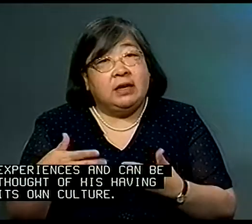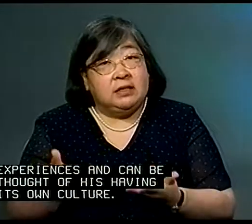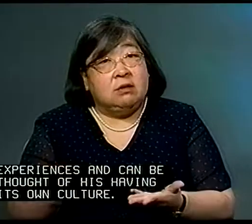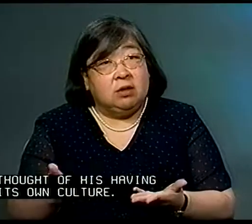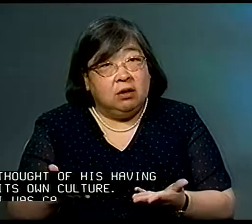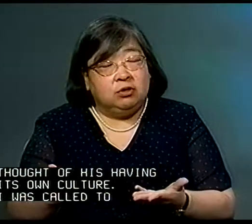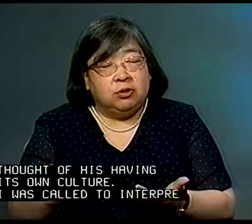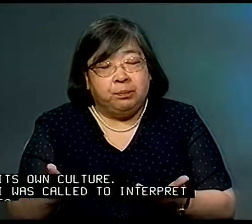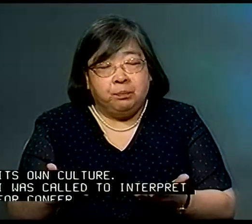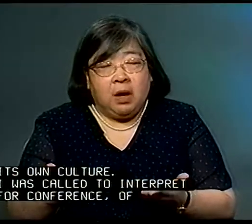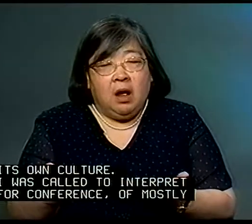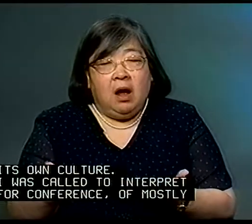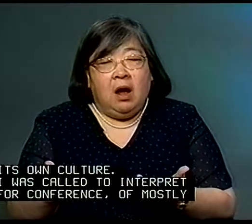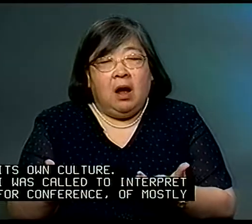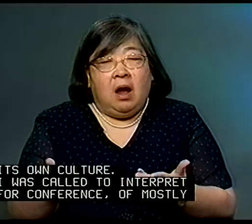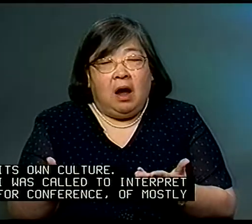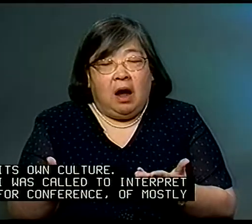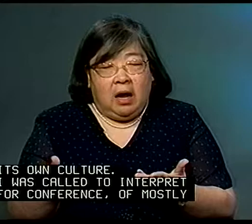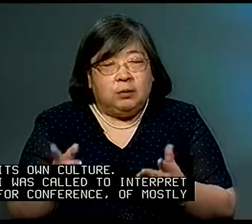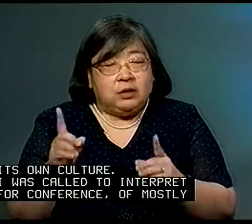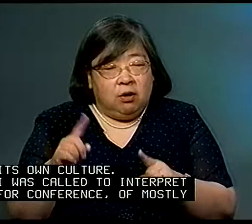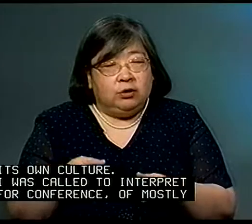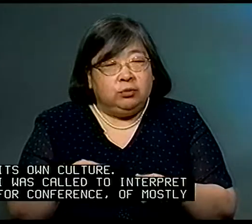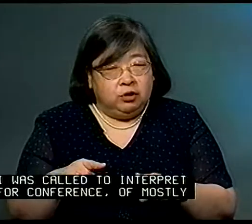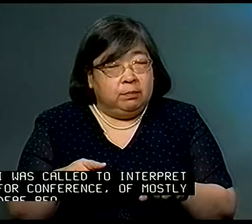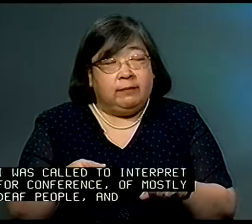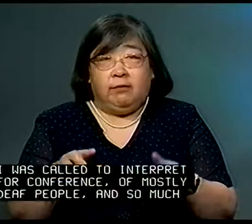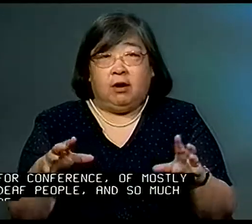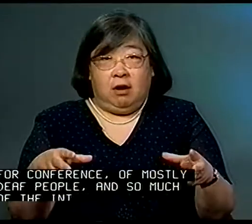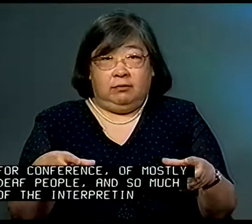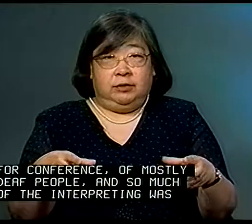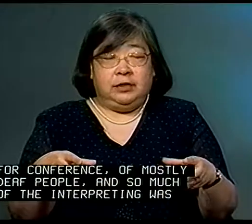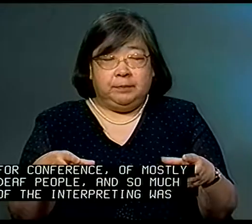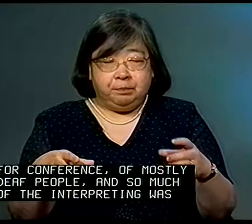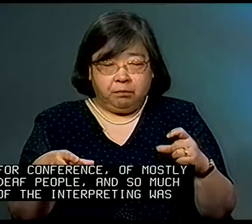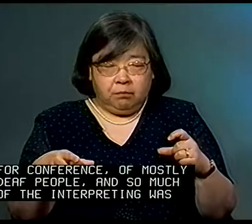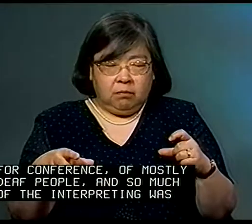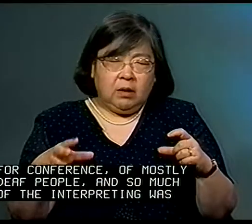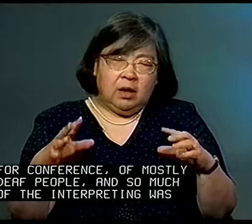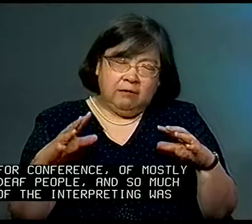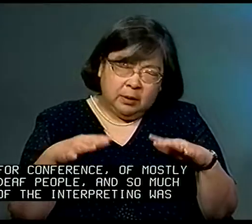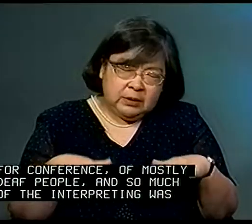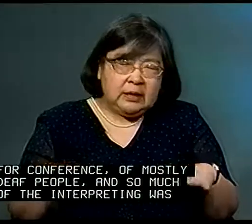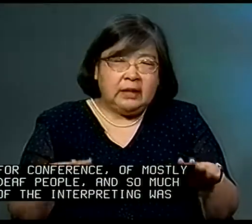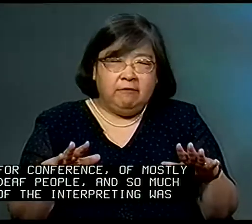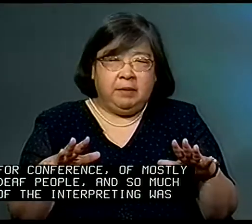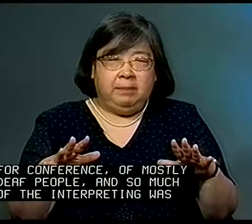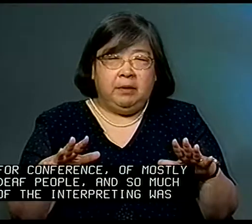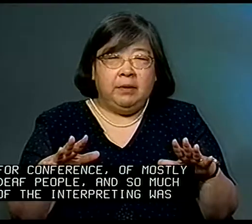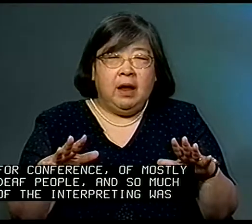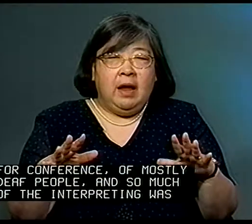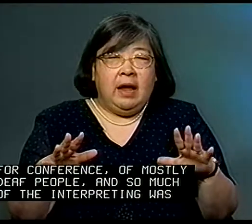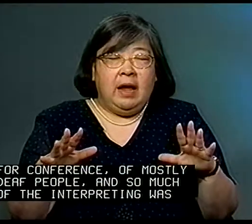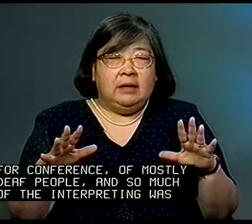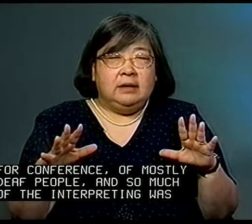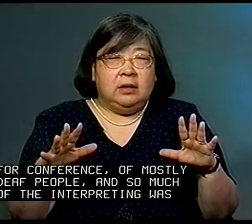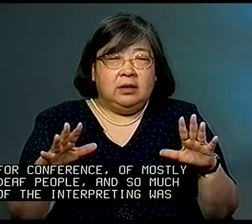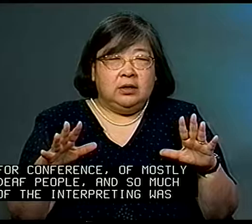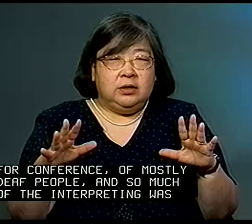its own culture. I was called to interpret for a conference of mostly deaf people, and